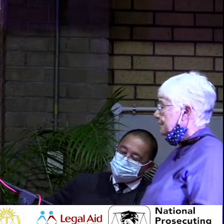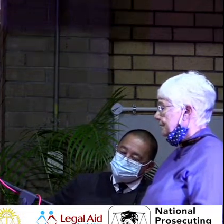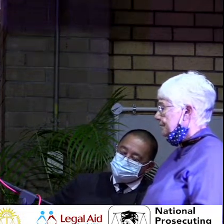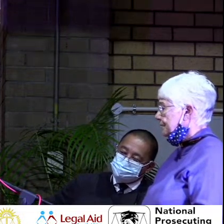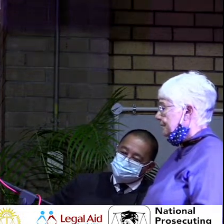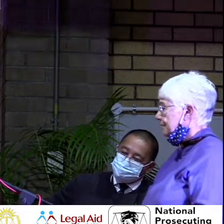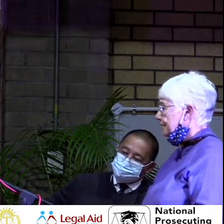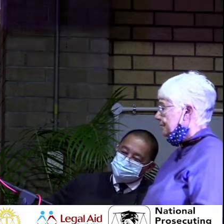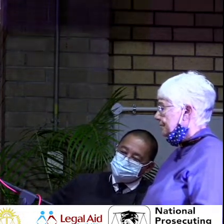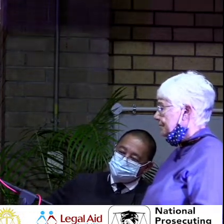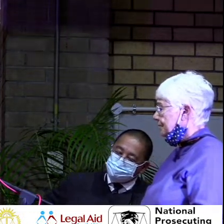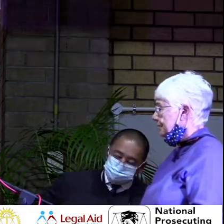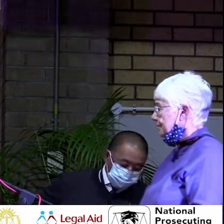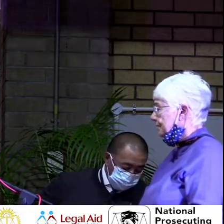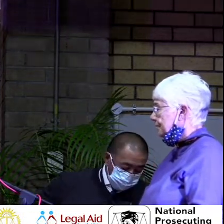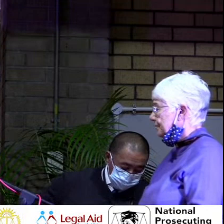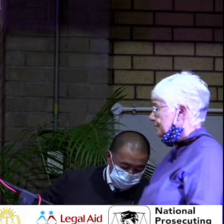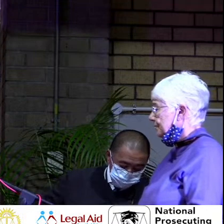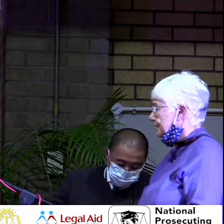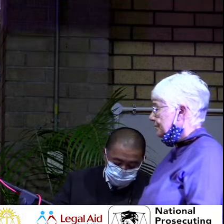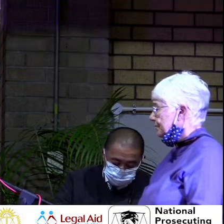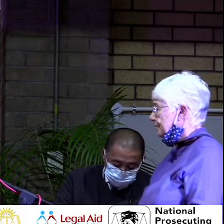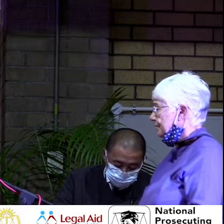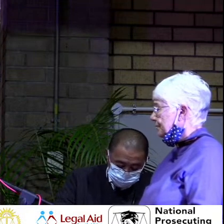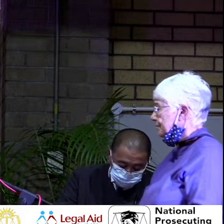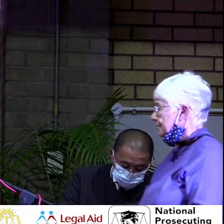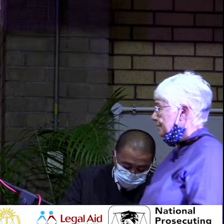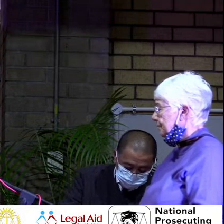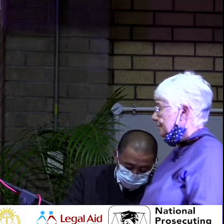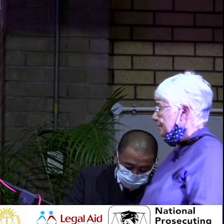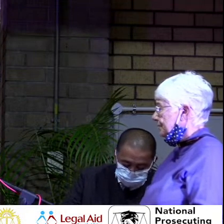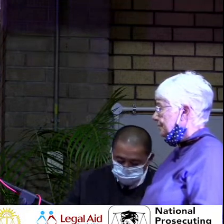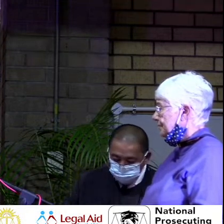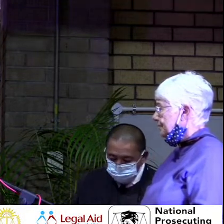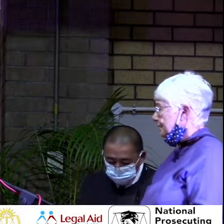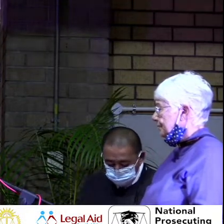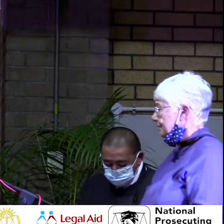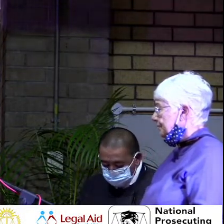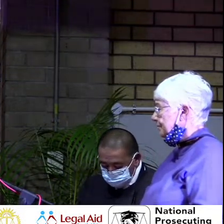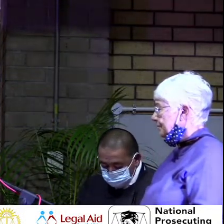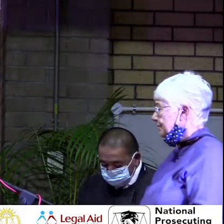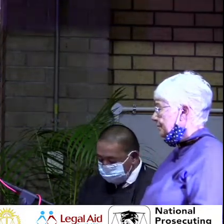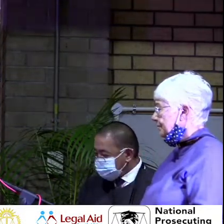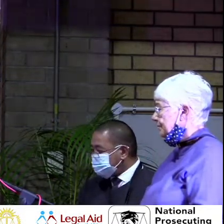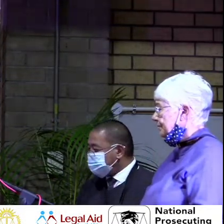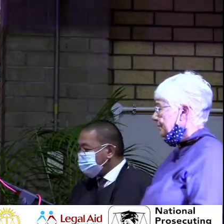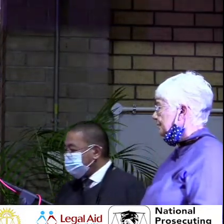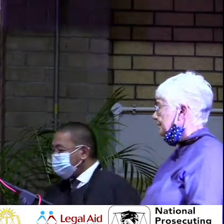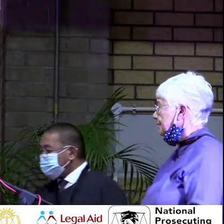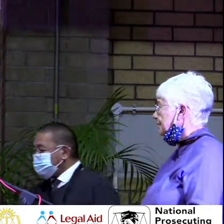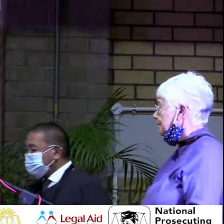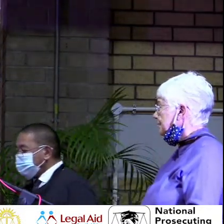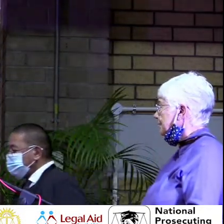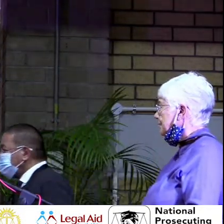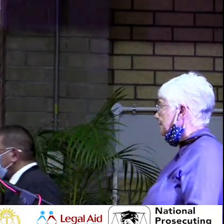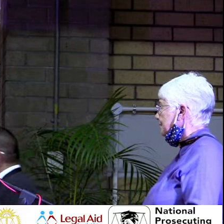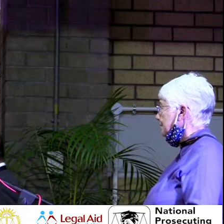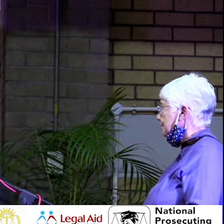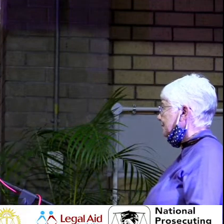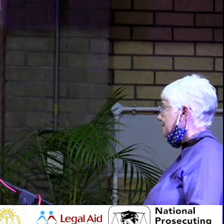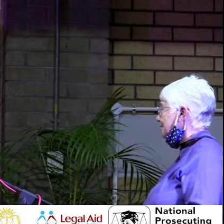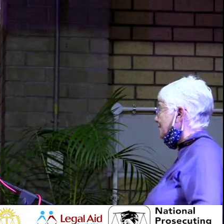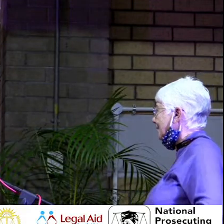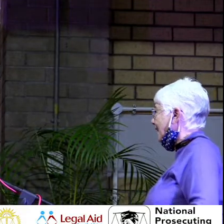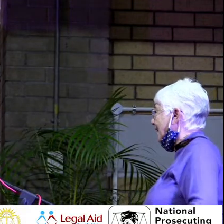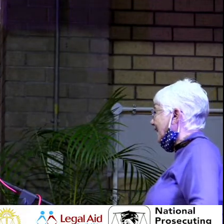nizicholachole nade nacholachole nezexegwazana ebesingazi singabakhansila into okubana ngaba ikhona imeko enje.